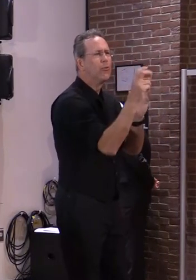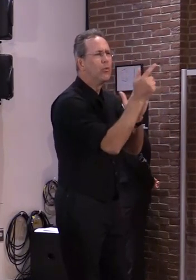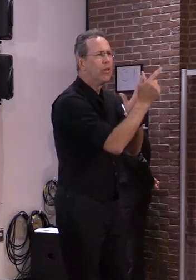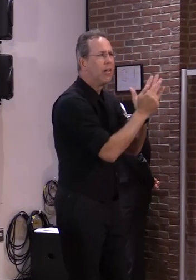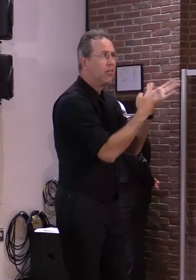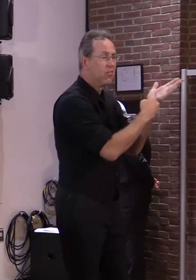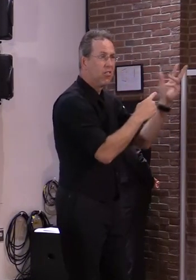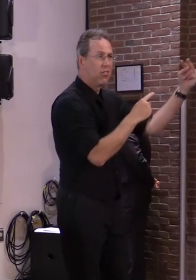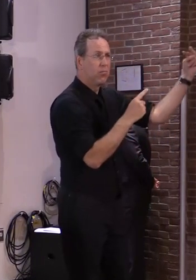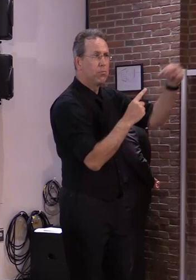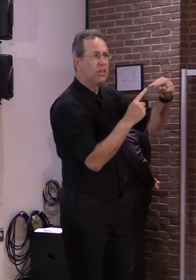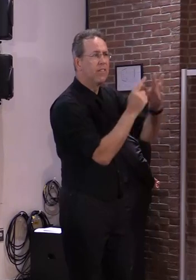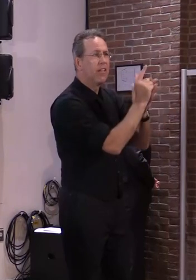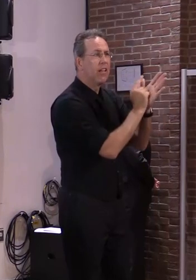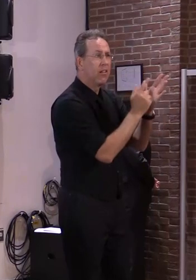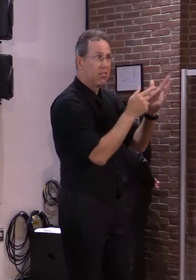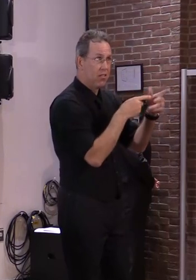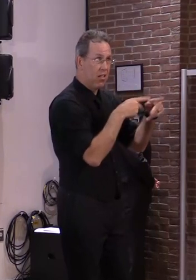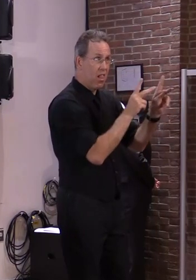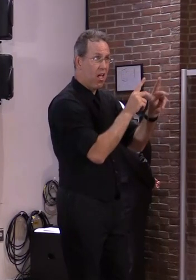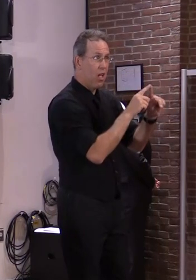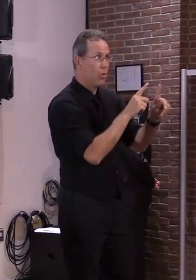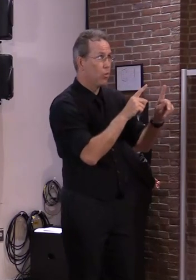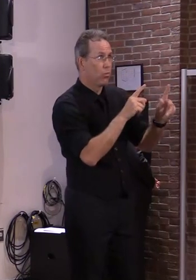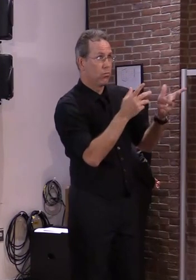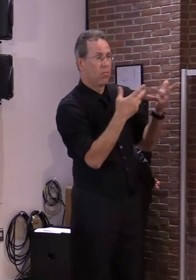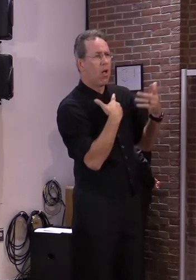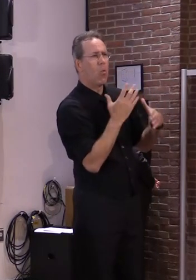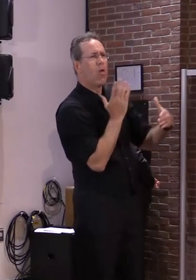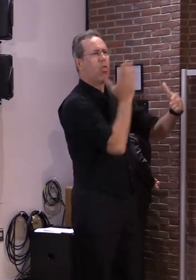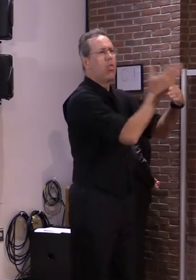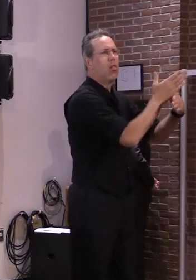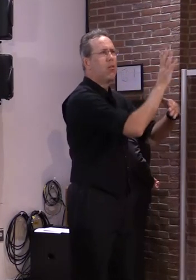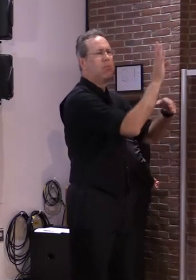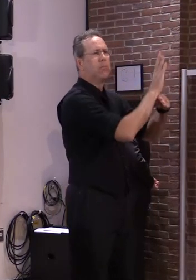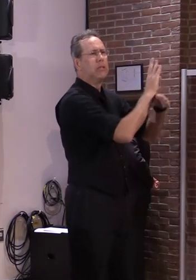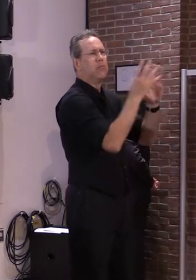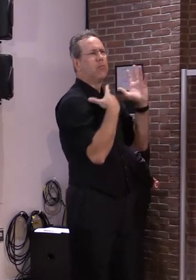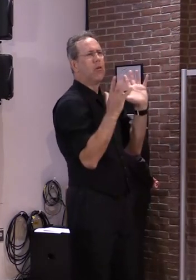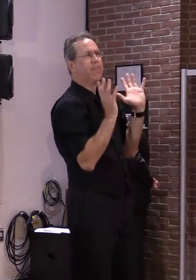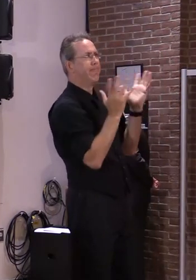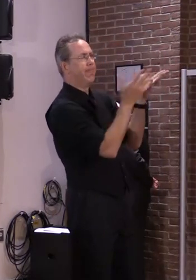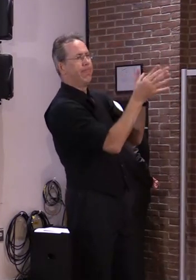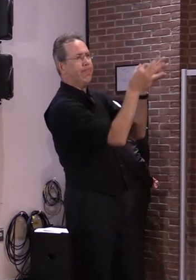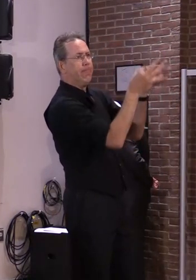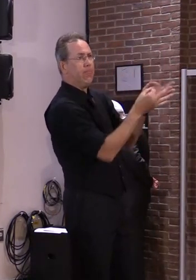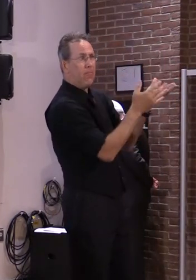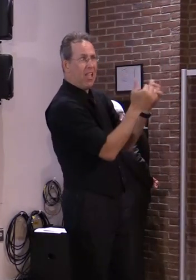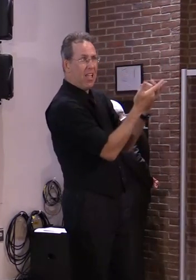on that. The fact of the matter is, when it comes to